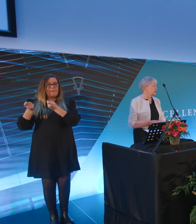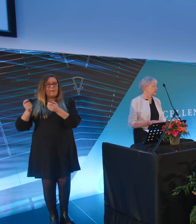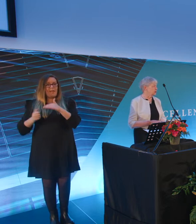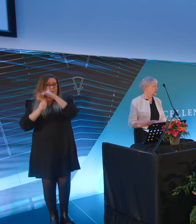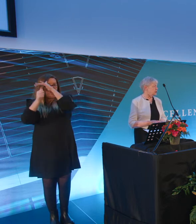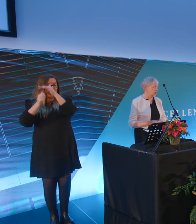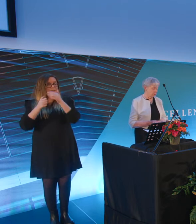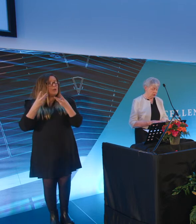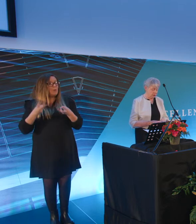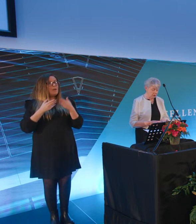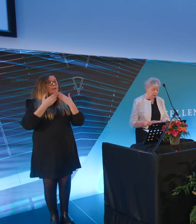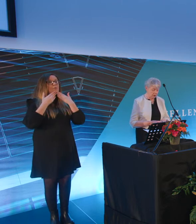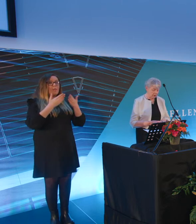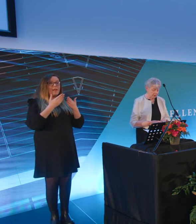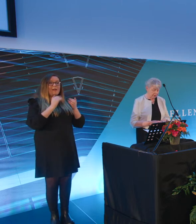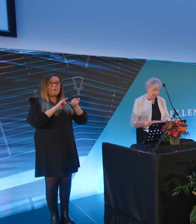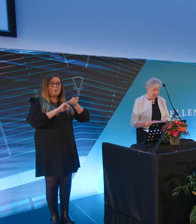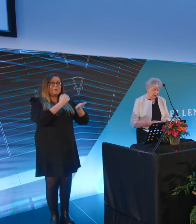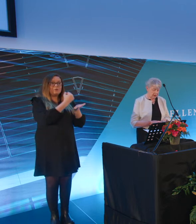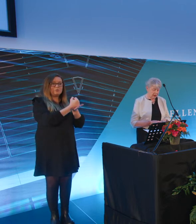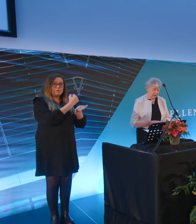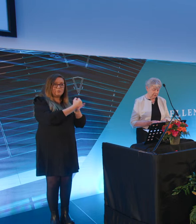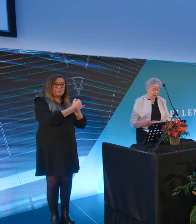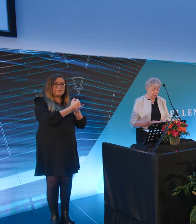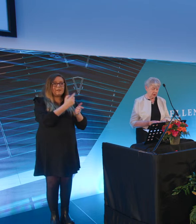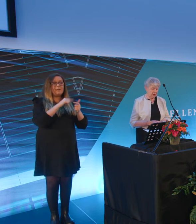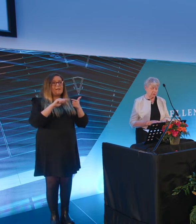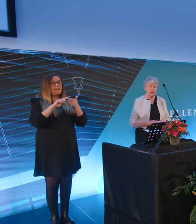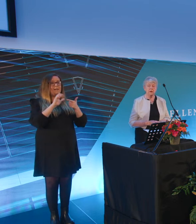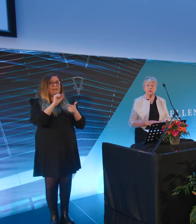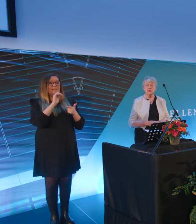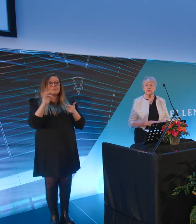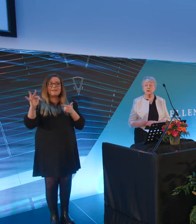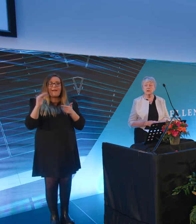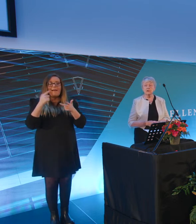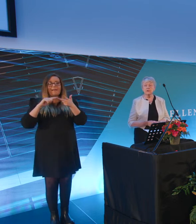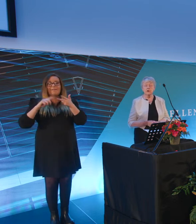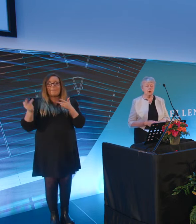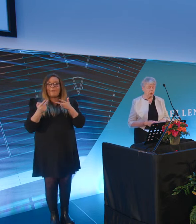my gratitude to our students, staff, alumni,